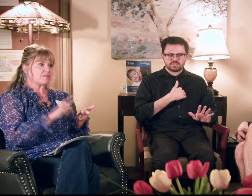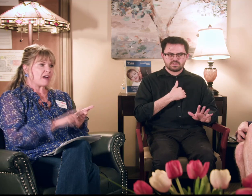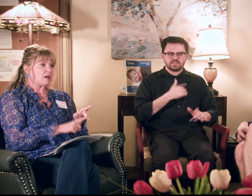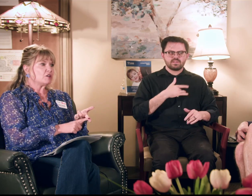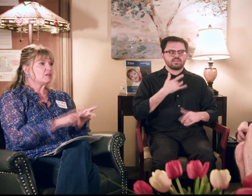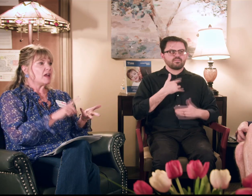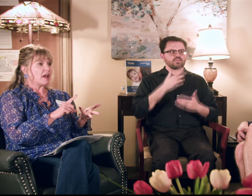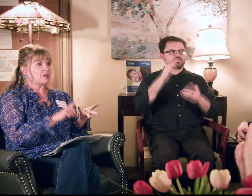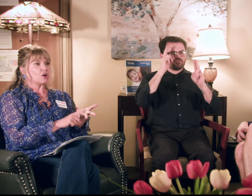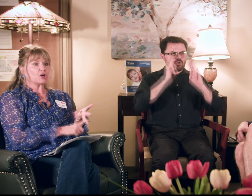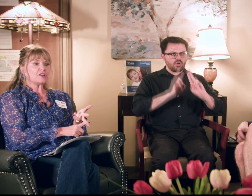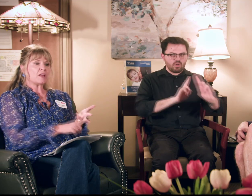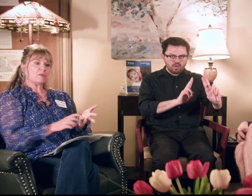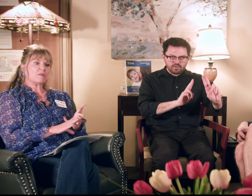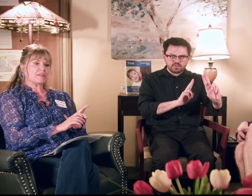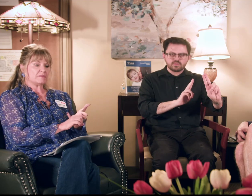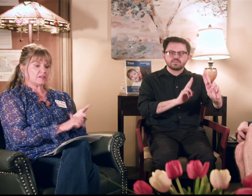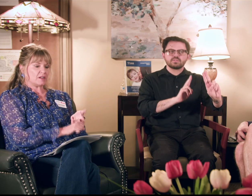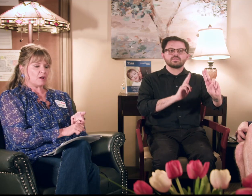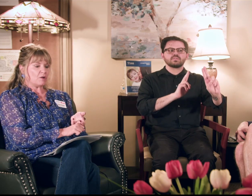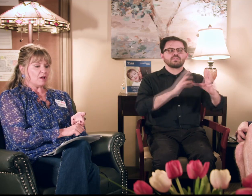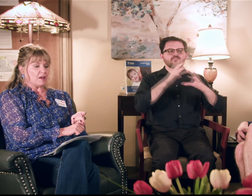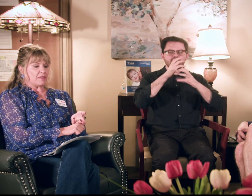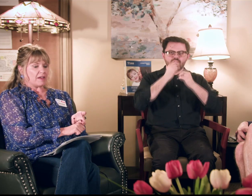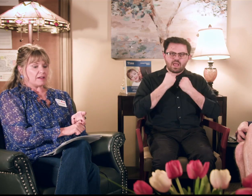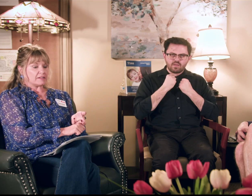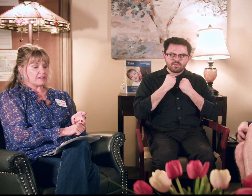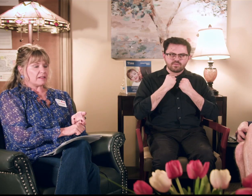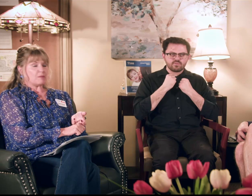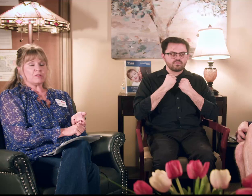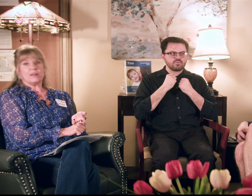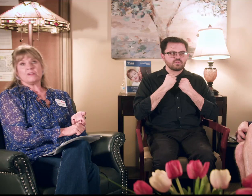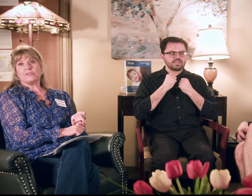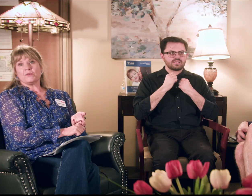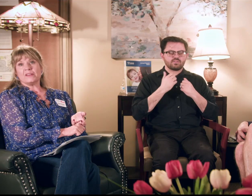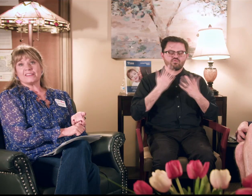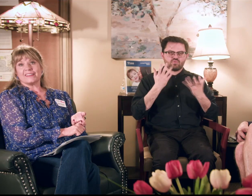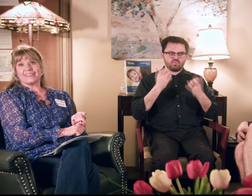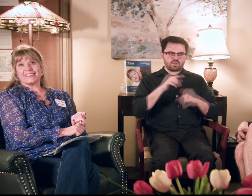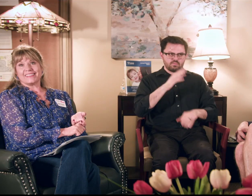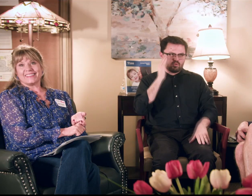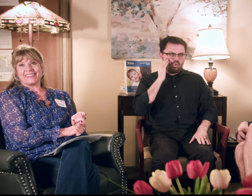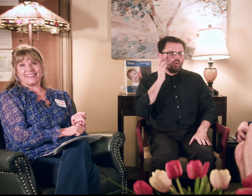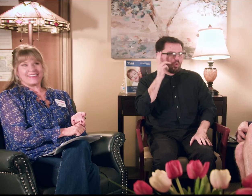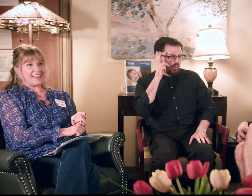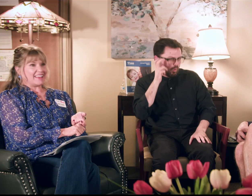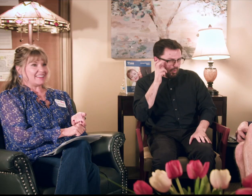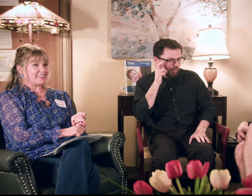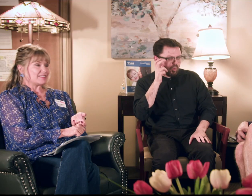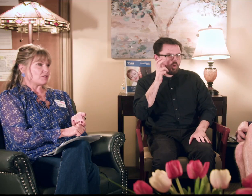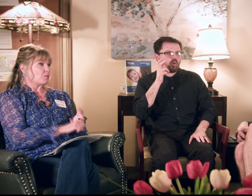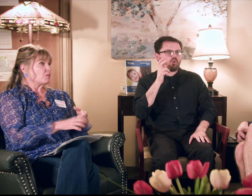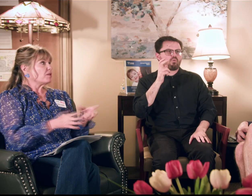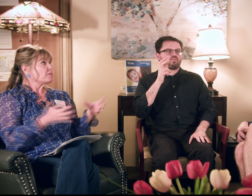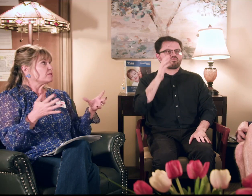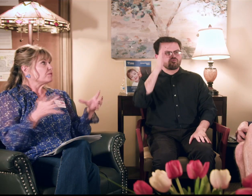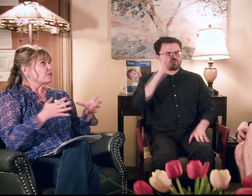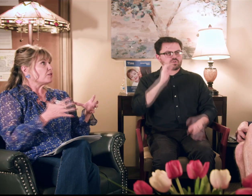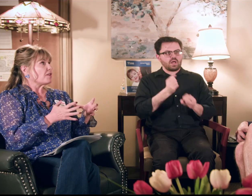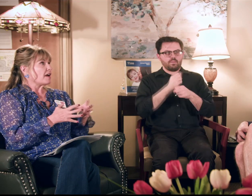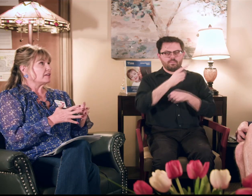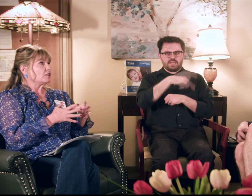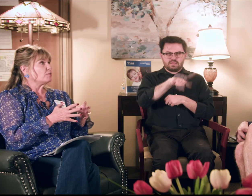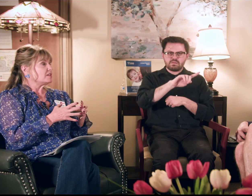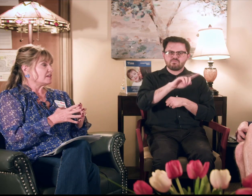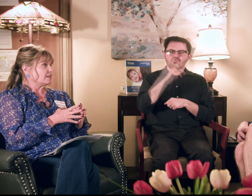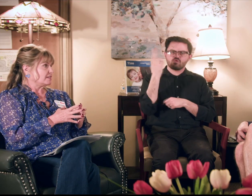want them to feel valued and heard. And we want them to know that they were created for a reason. And so we want them